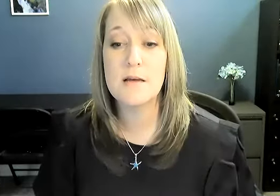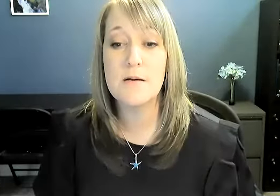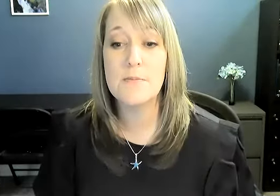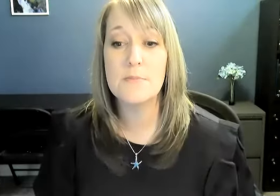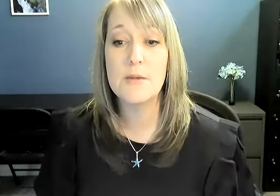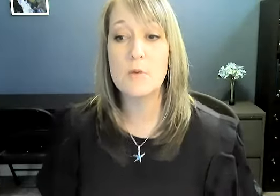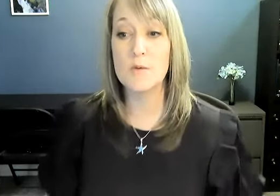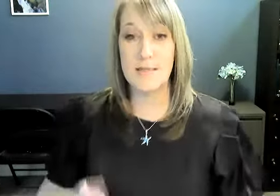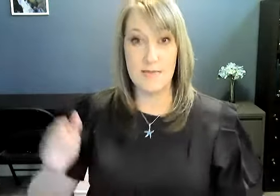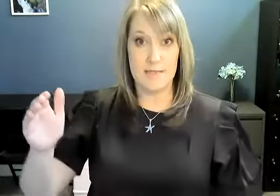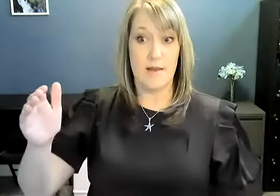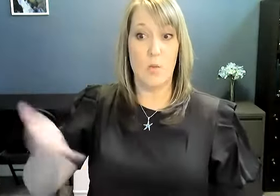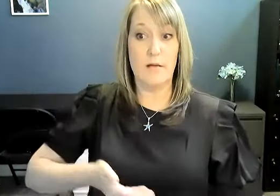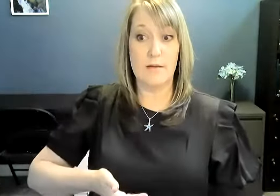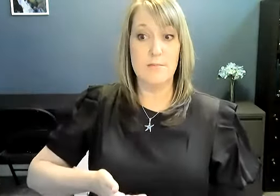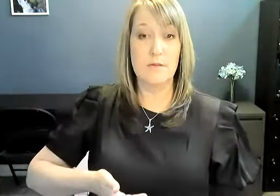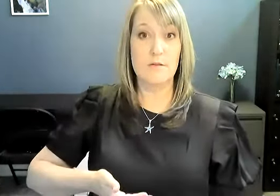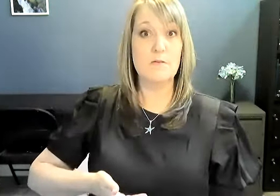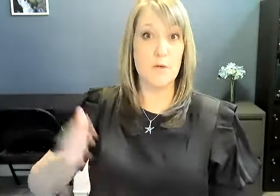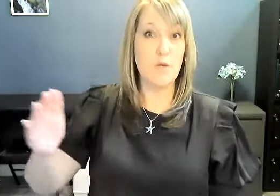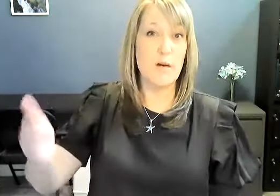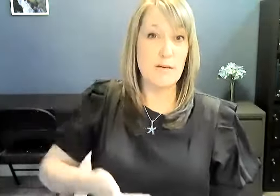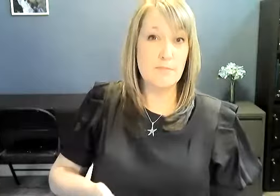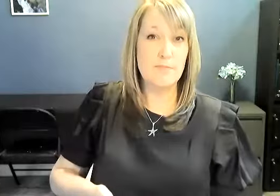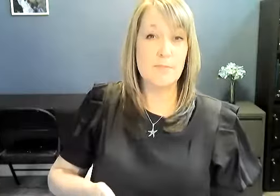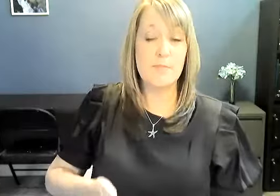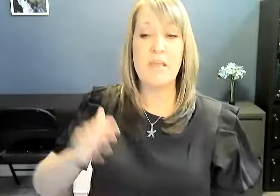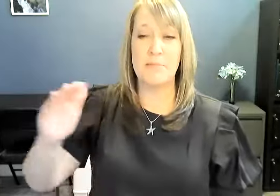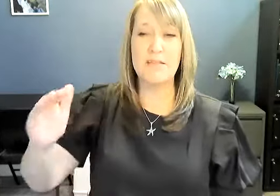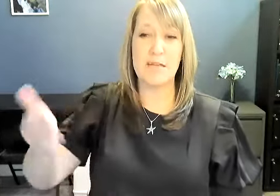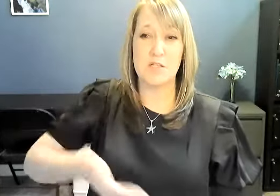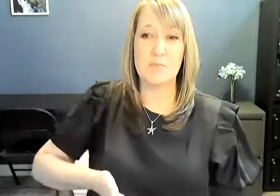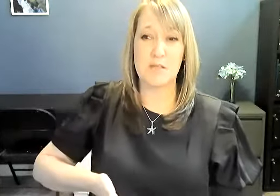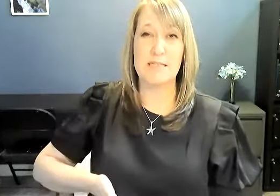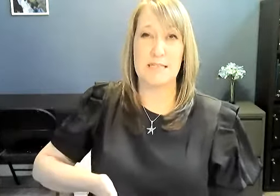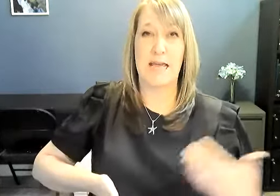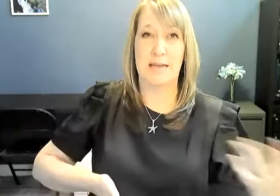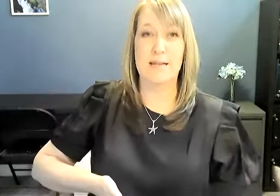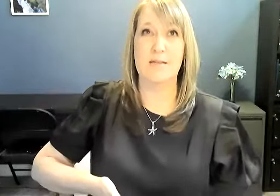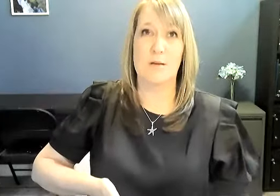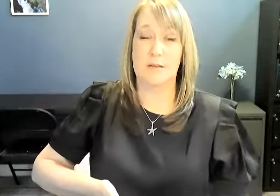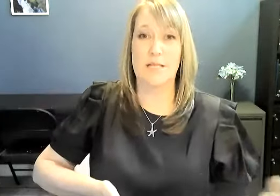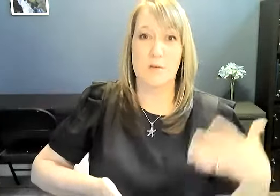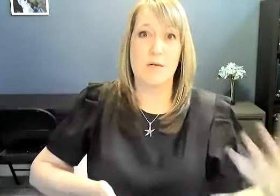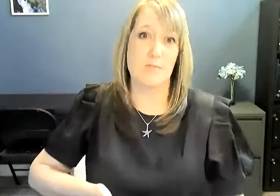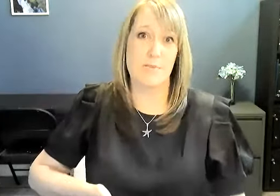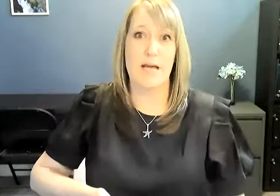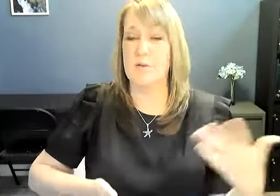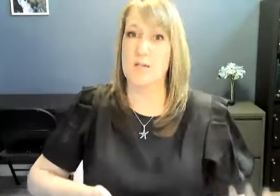Some people will sign the sign welcome for you're welcome, but this actually really means technically welcome, like welcome to my house, welcome